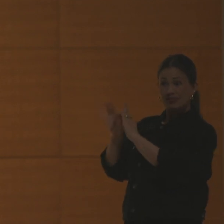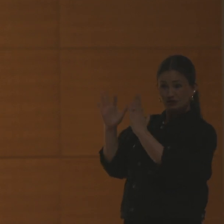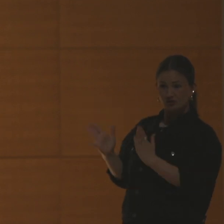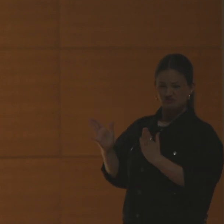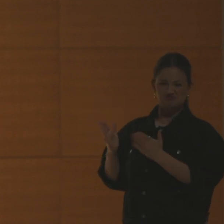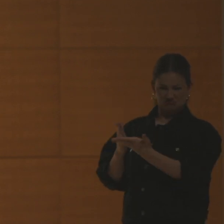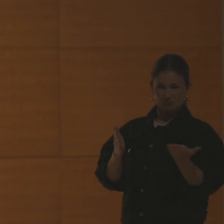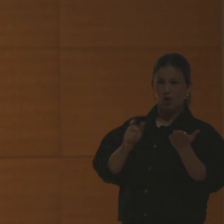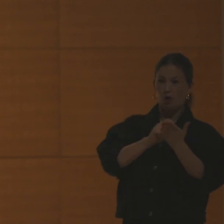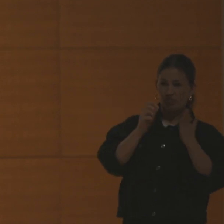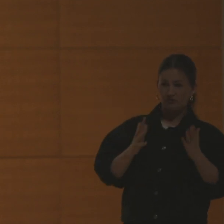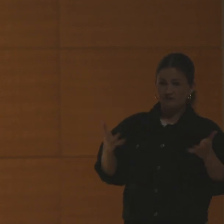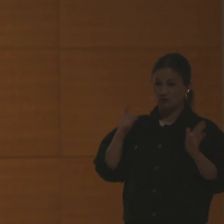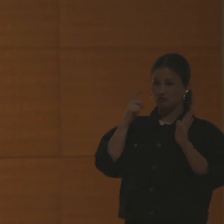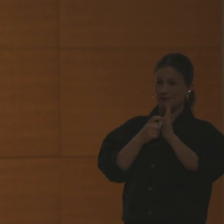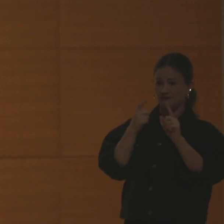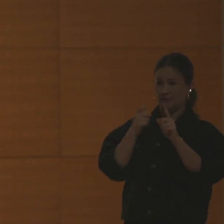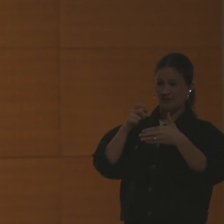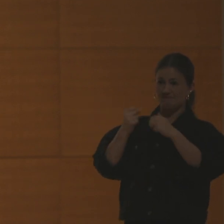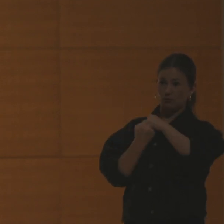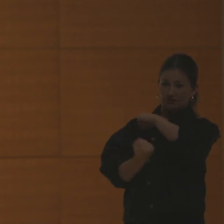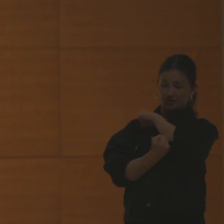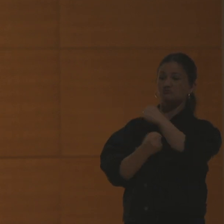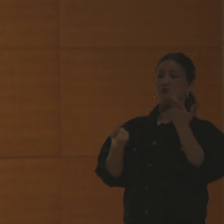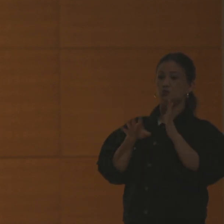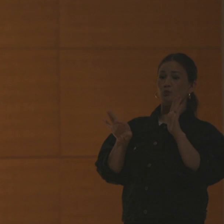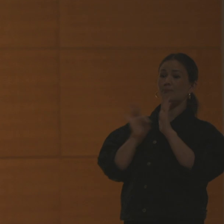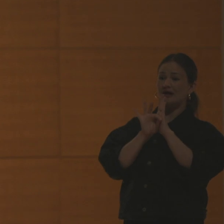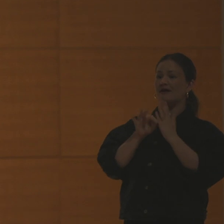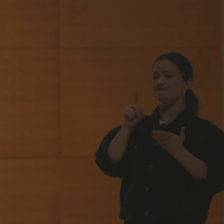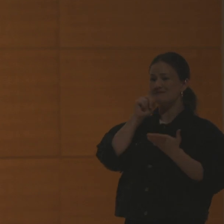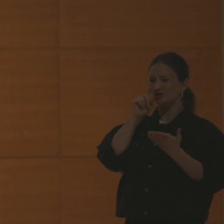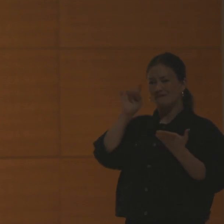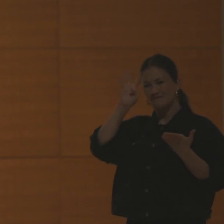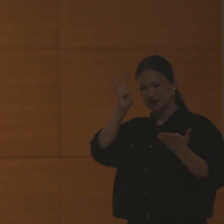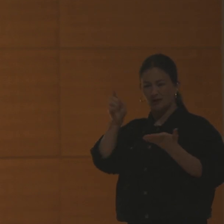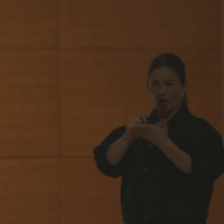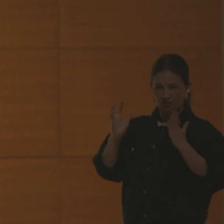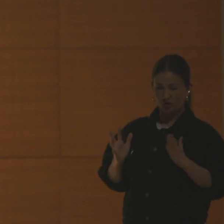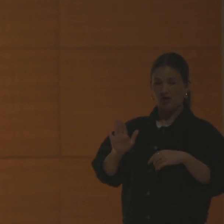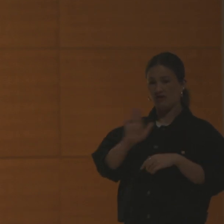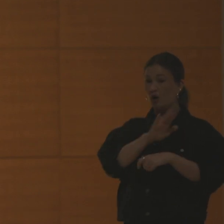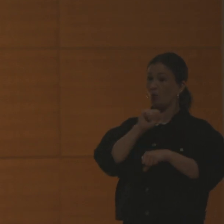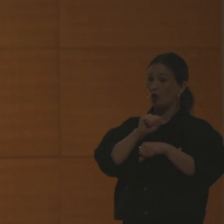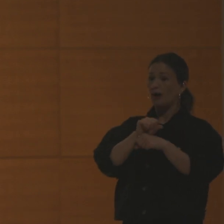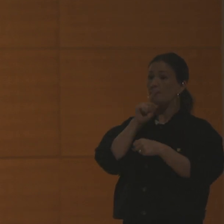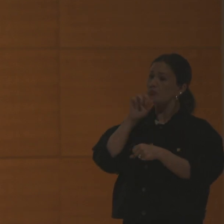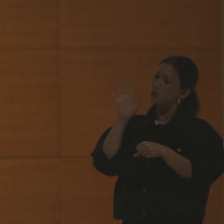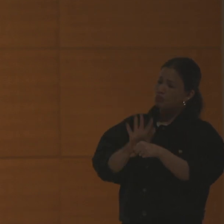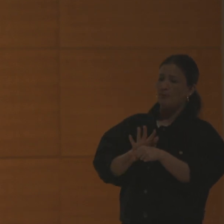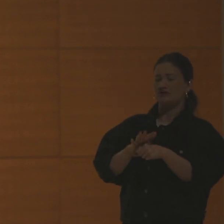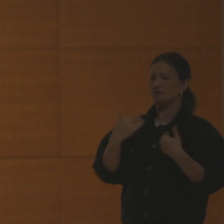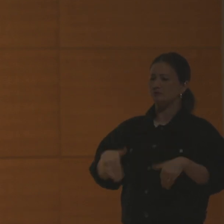have been recognized by the foundation, to each pick a debut fiction author, someone whose work promises to leave a